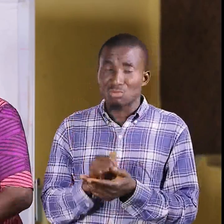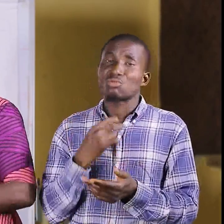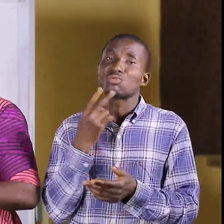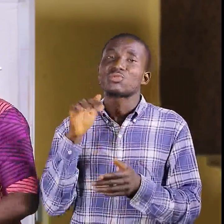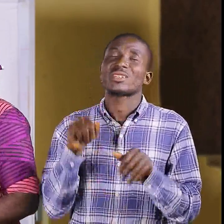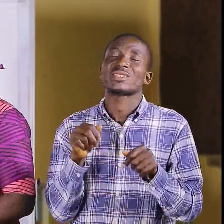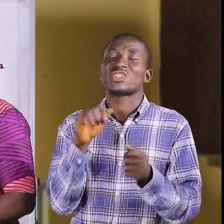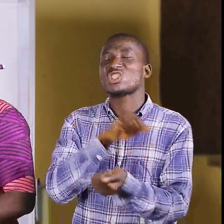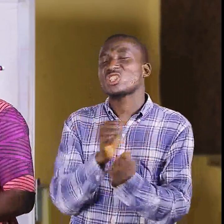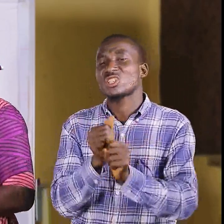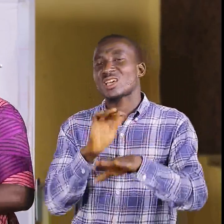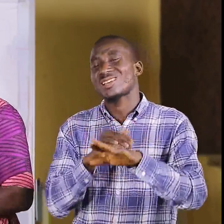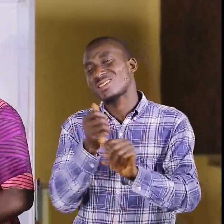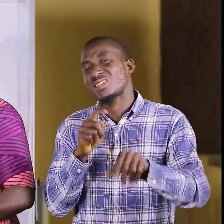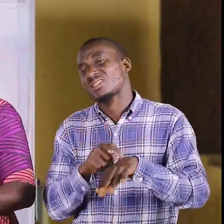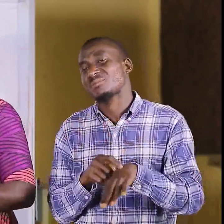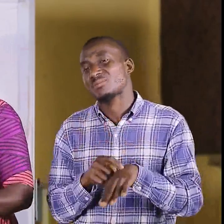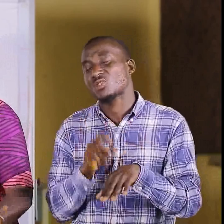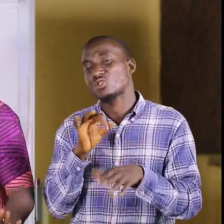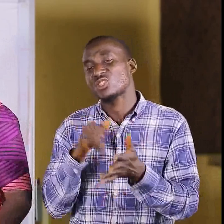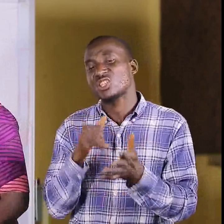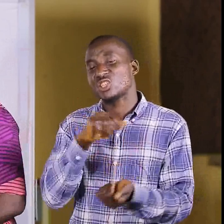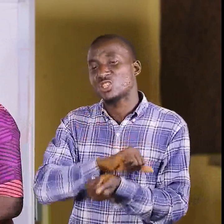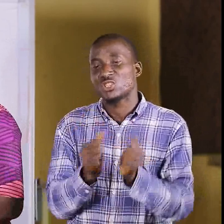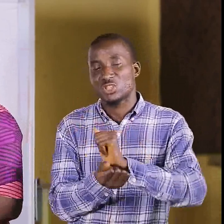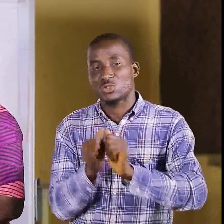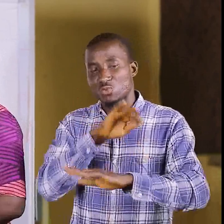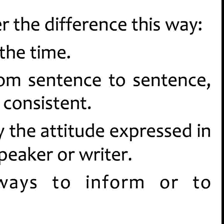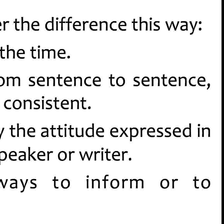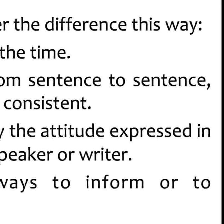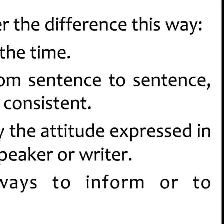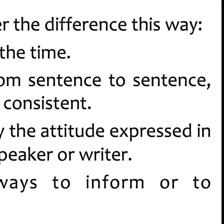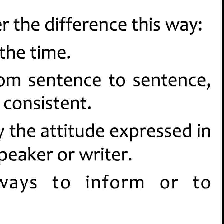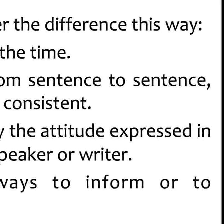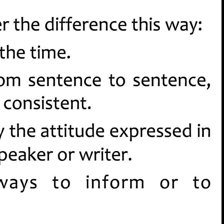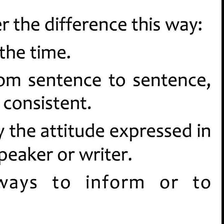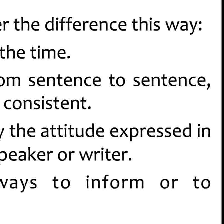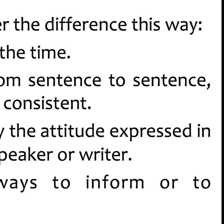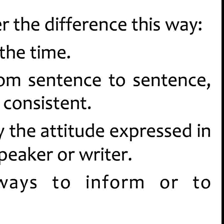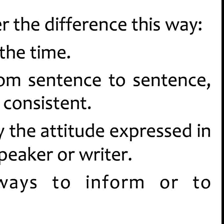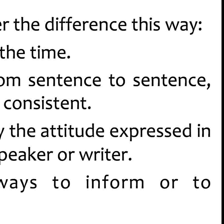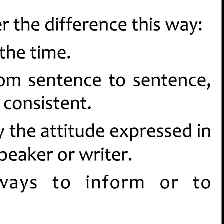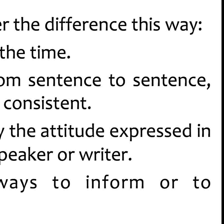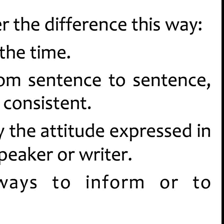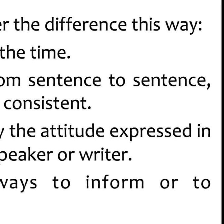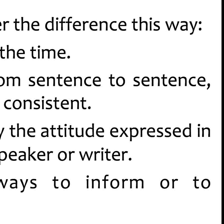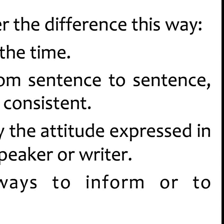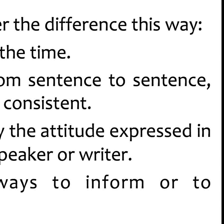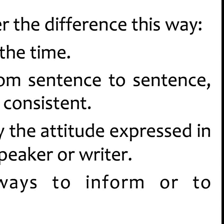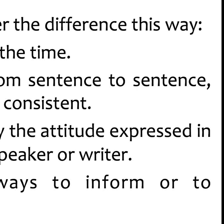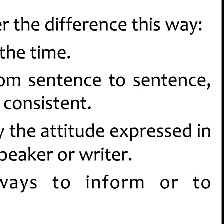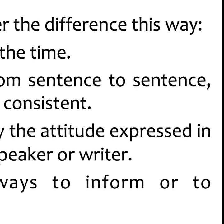can change at any moment. So tone change all the time. 2, tone changes from sentence to